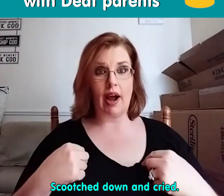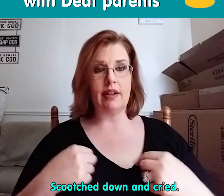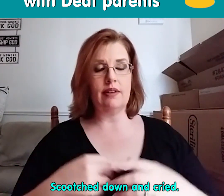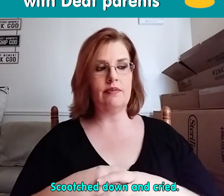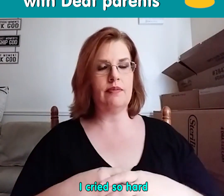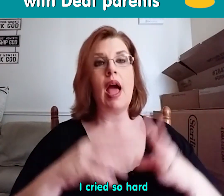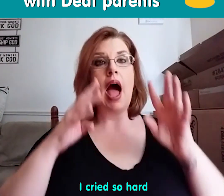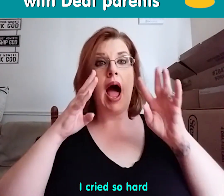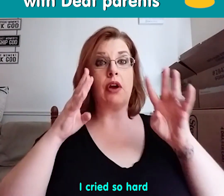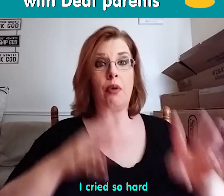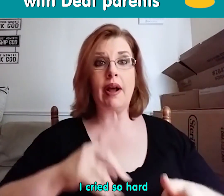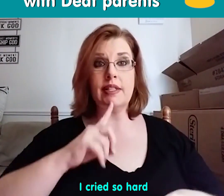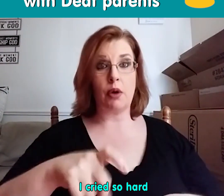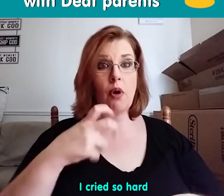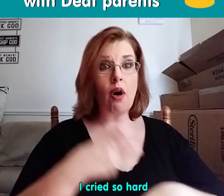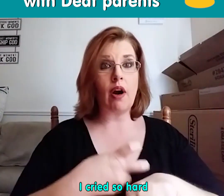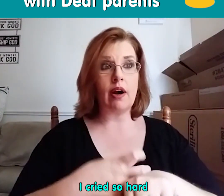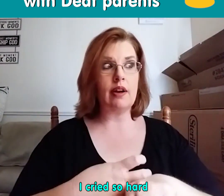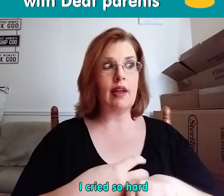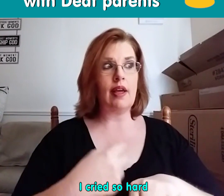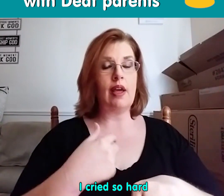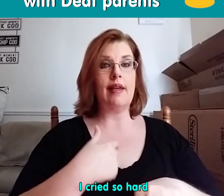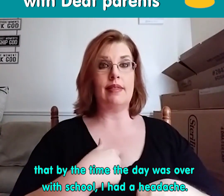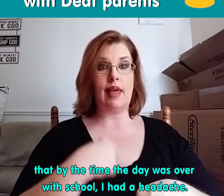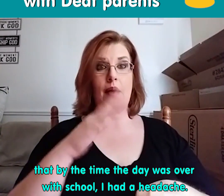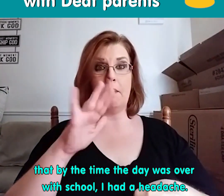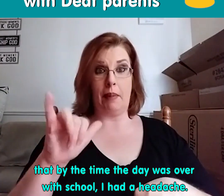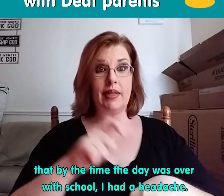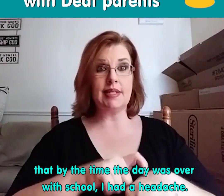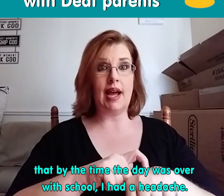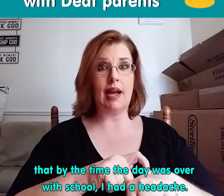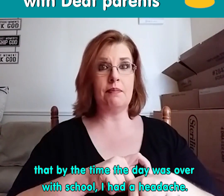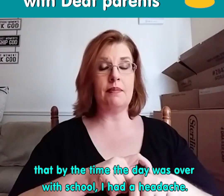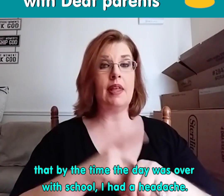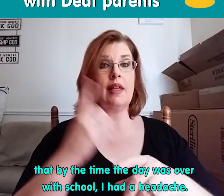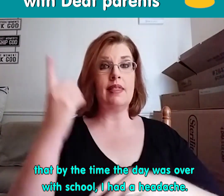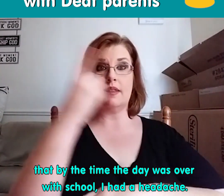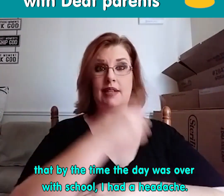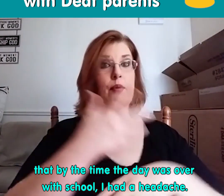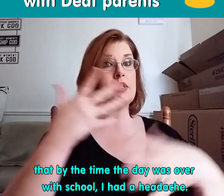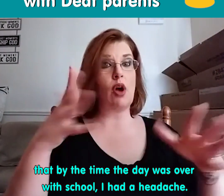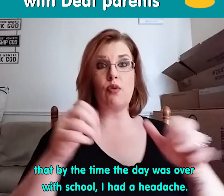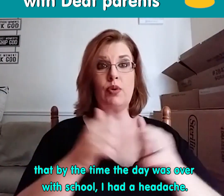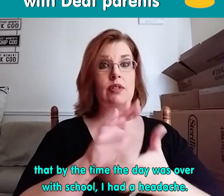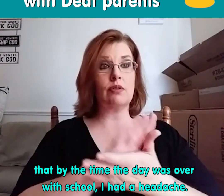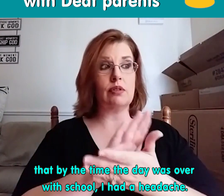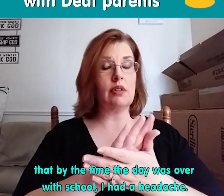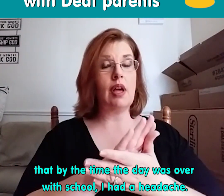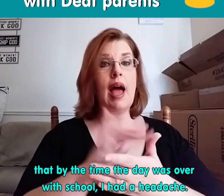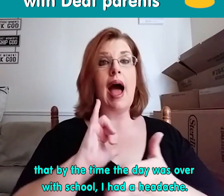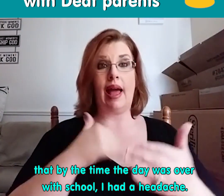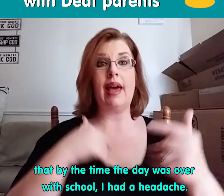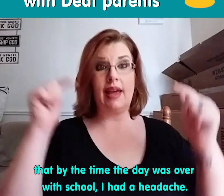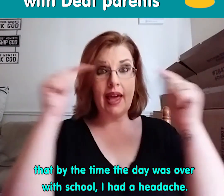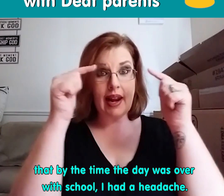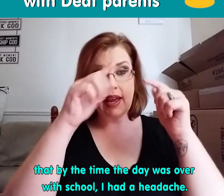cried. I cried so hard that by the time the day was over with school, I had a